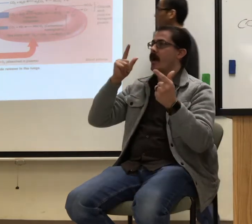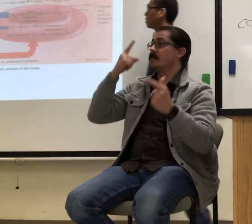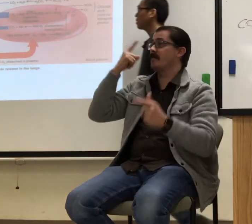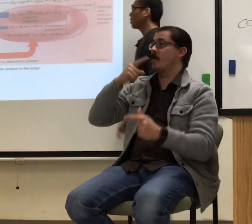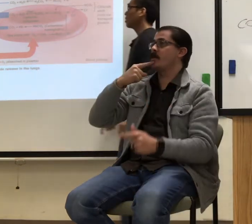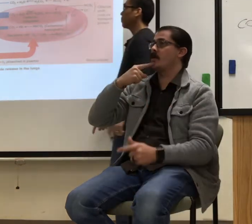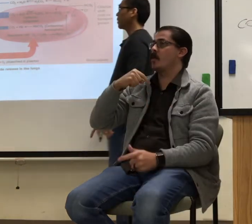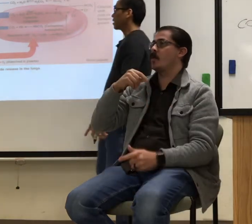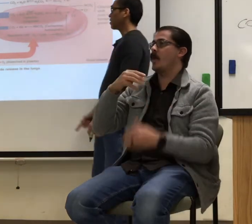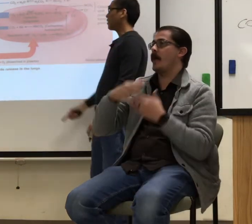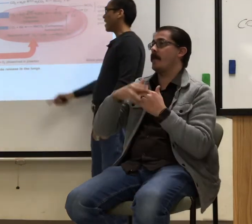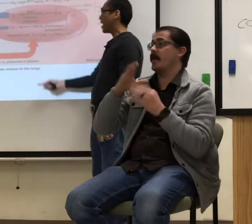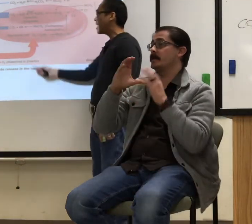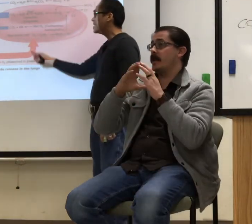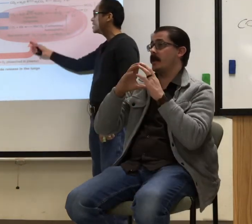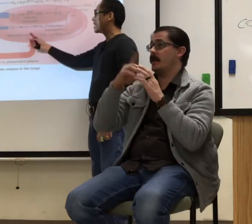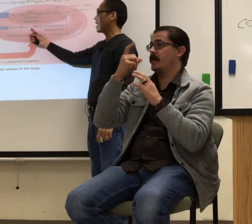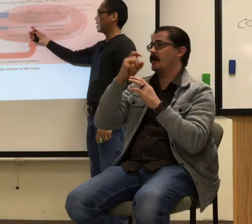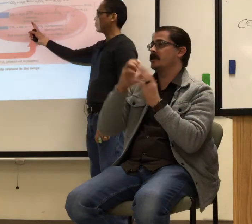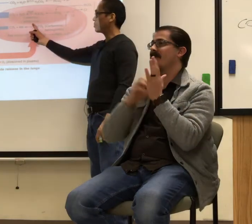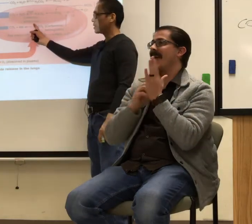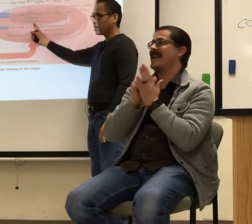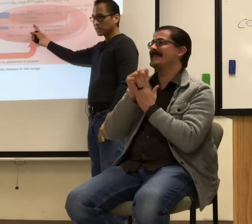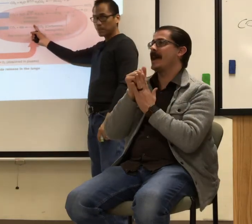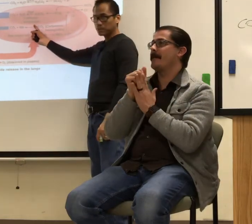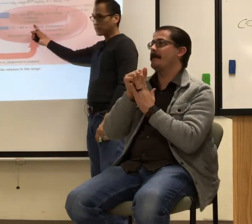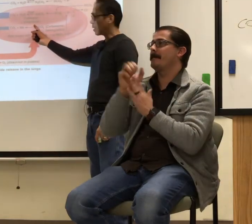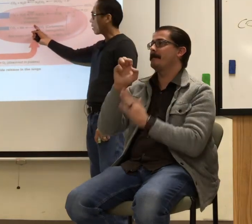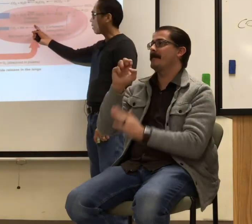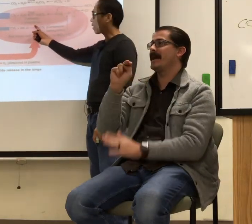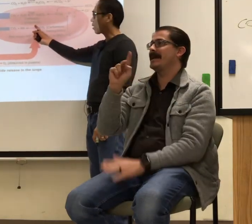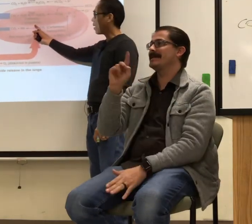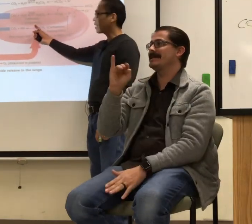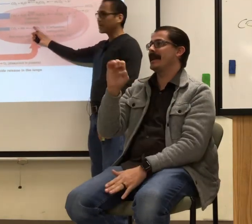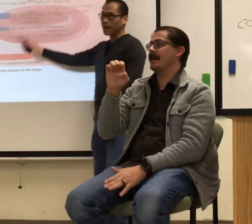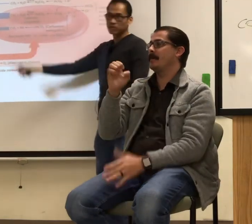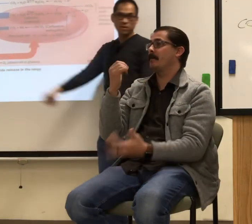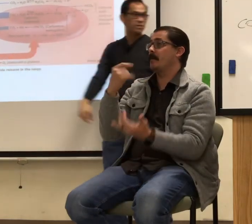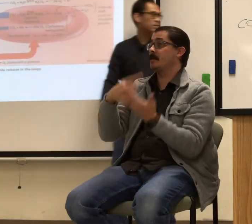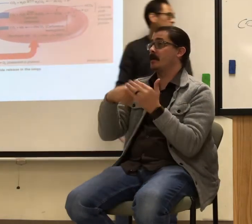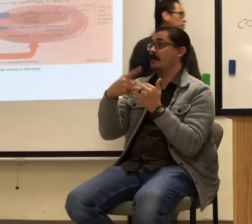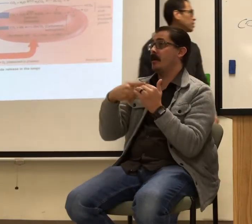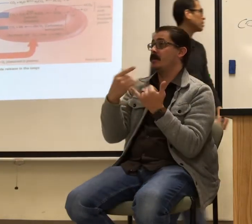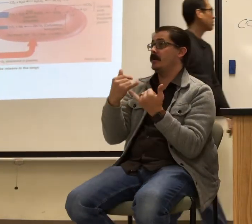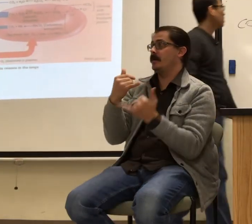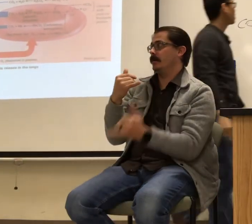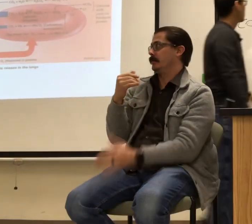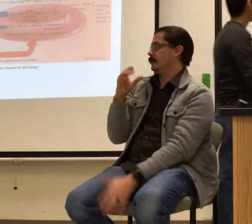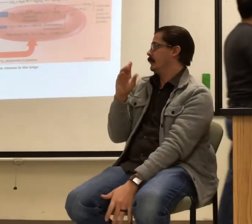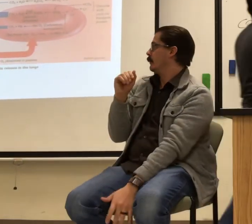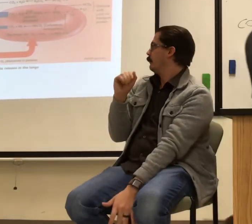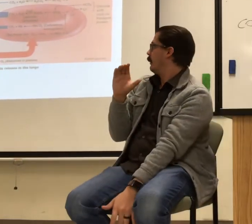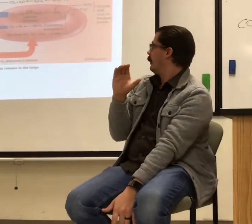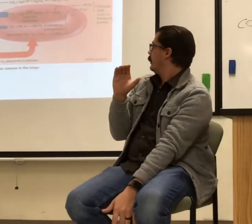cell because of an enzyme, which I talked about today, called carbonic anhydrase.